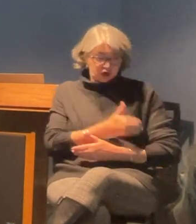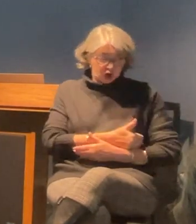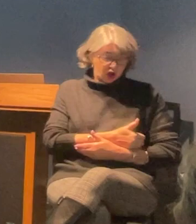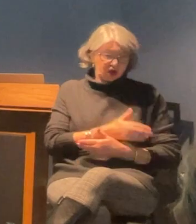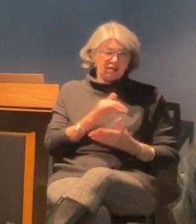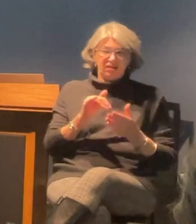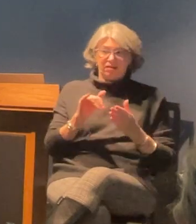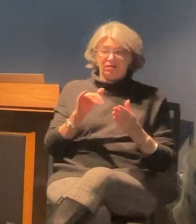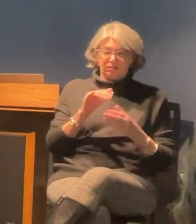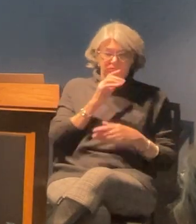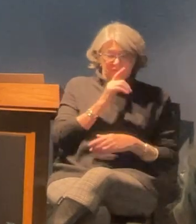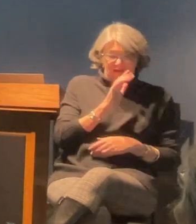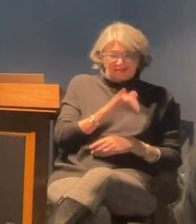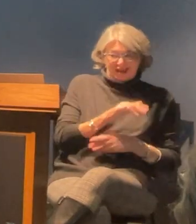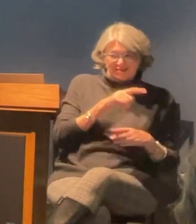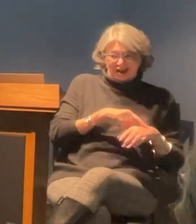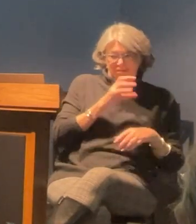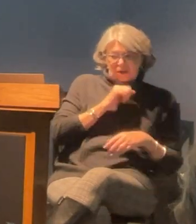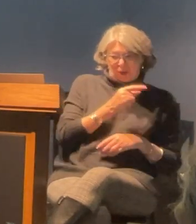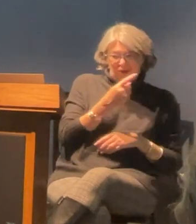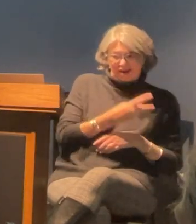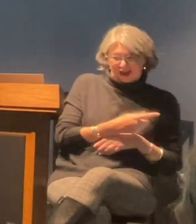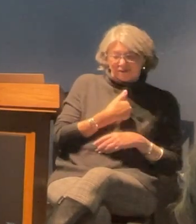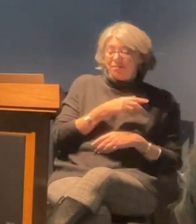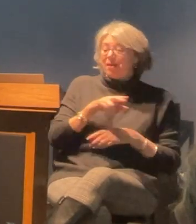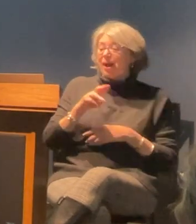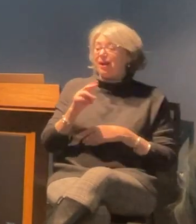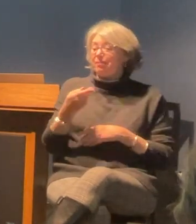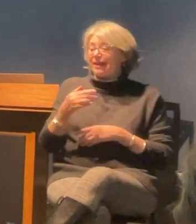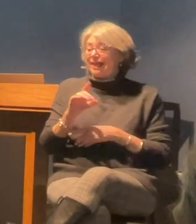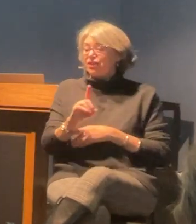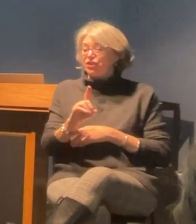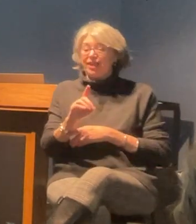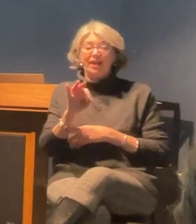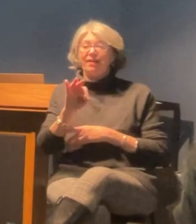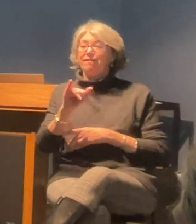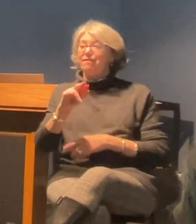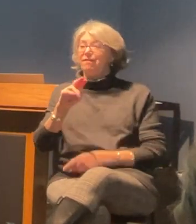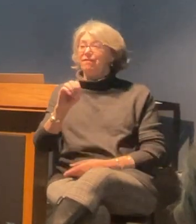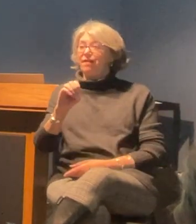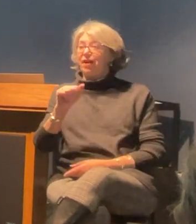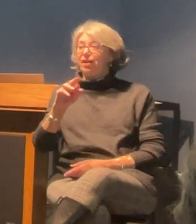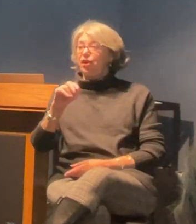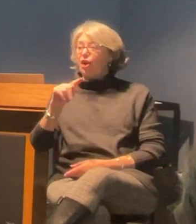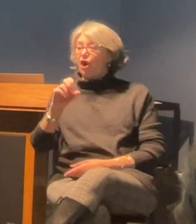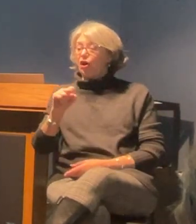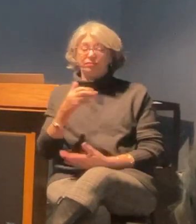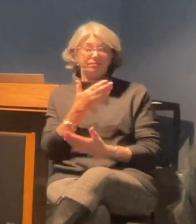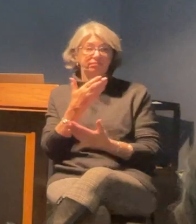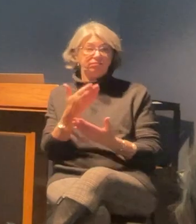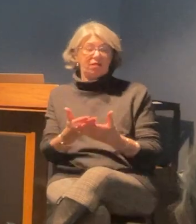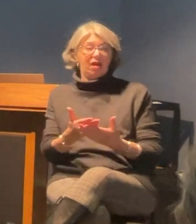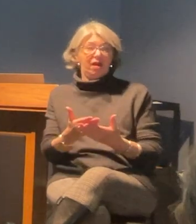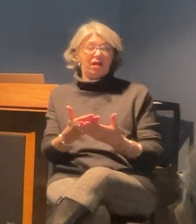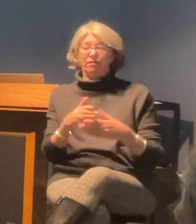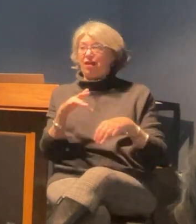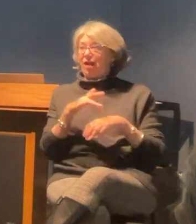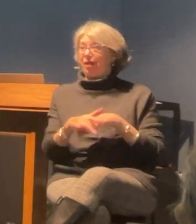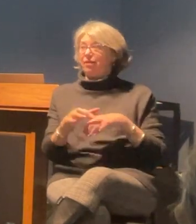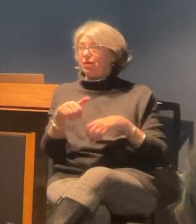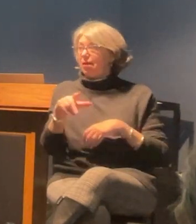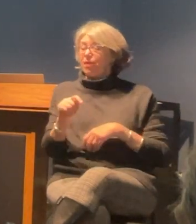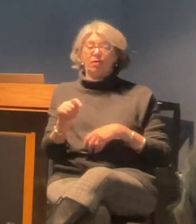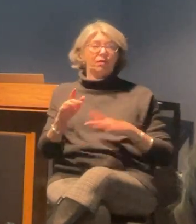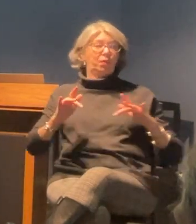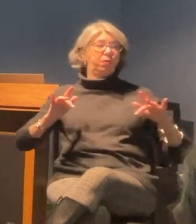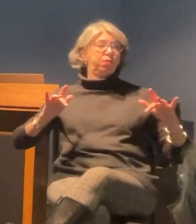1.5 years, for my master in fine art. And we arrived to a completely empty apartment